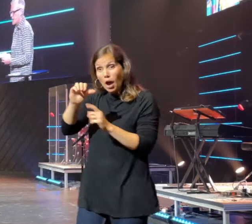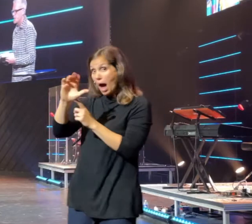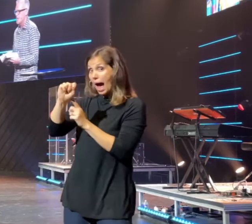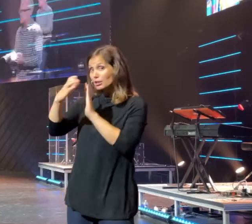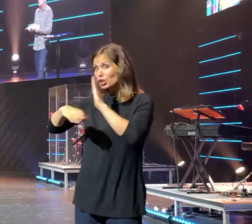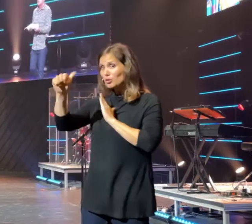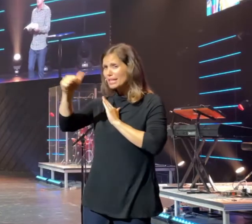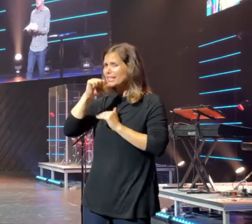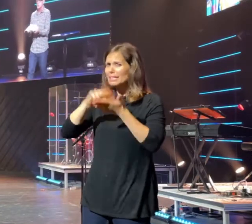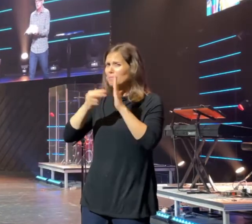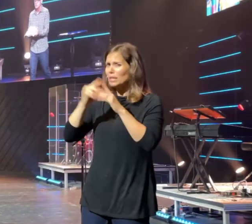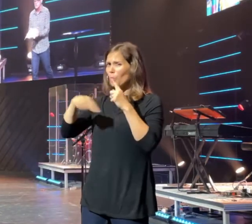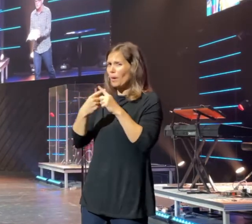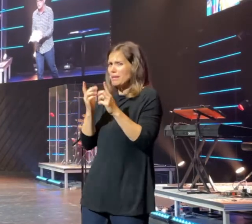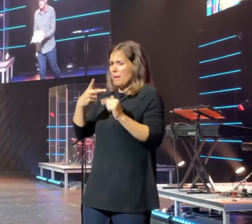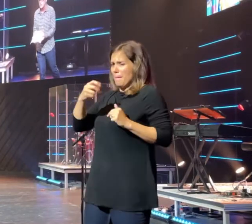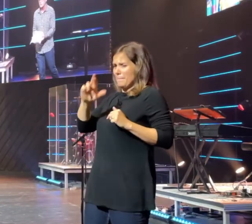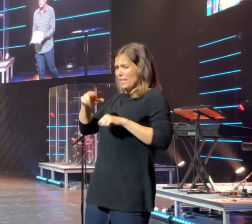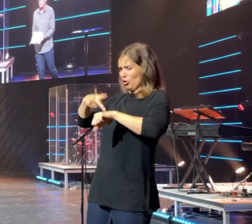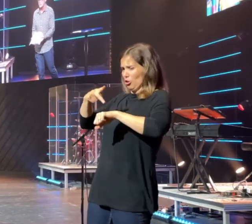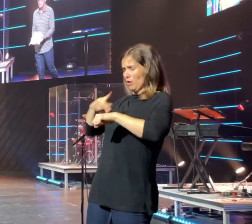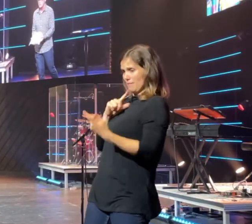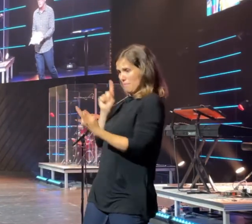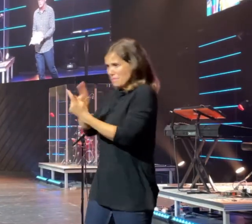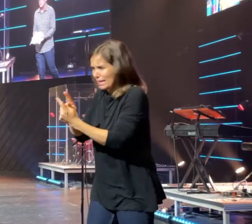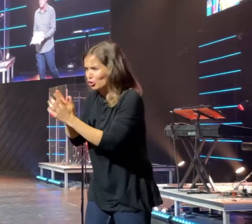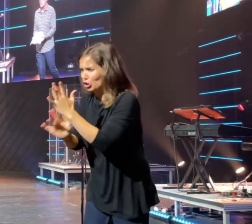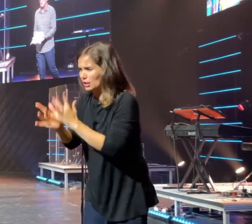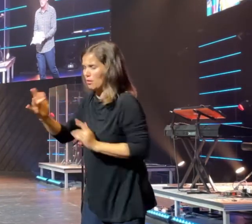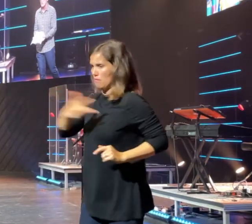fact, it's when Peter started to see and live.